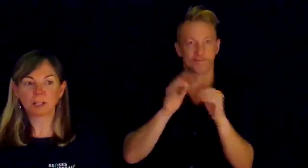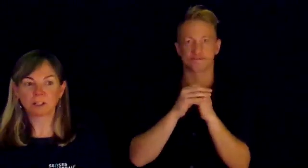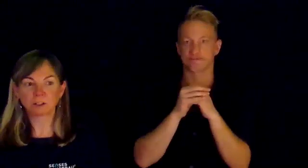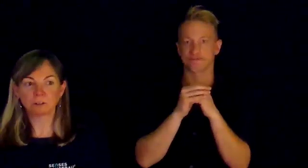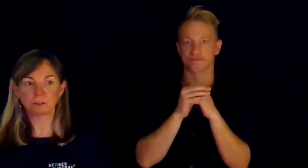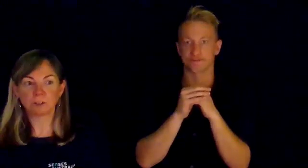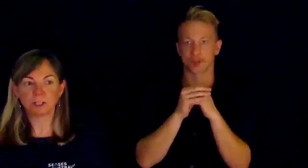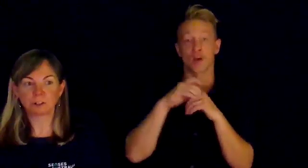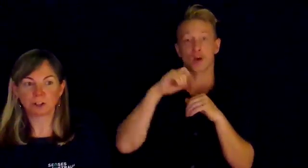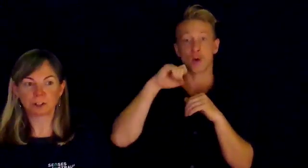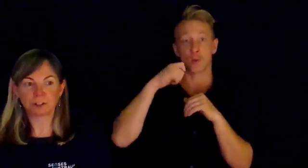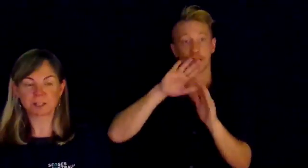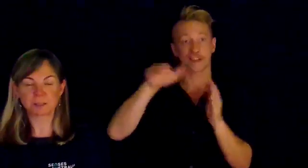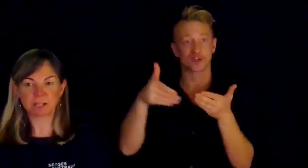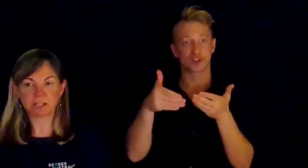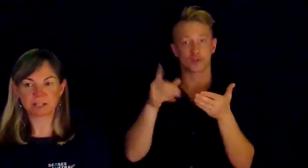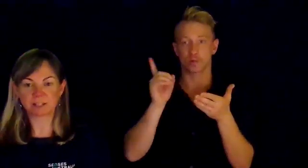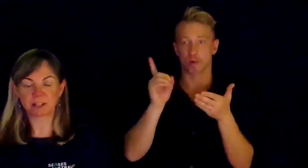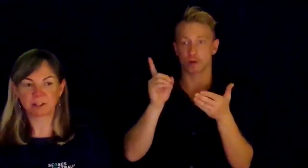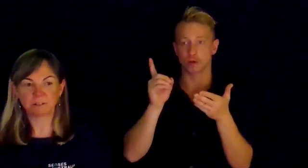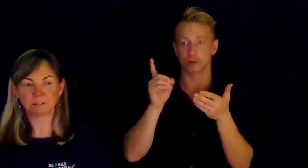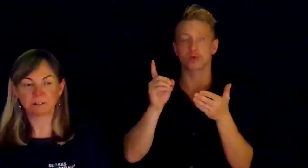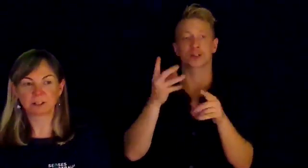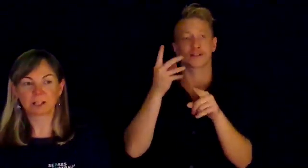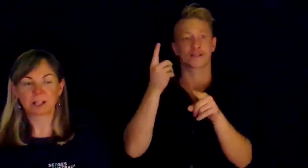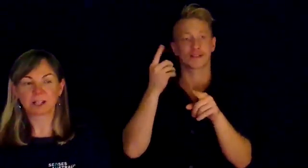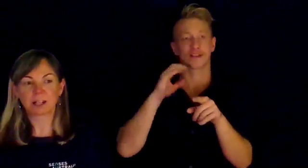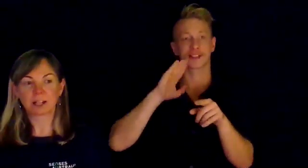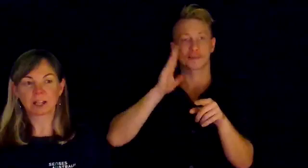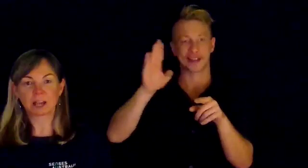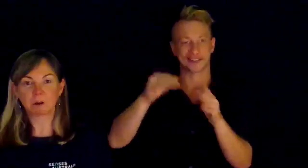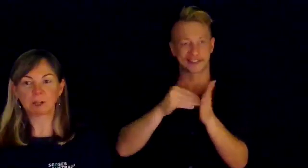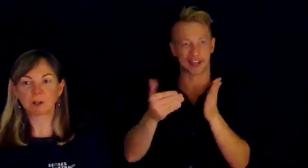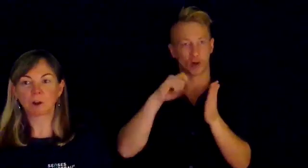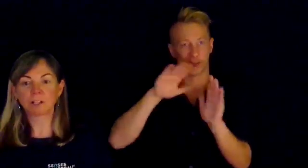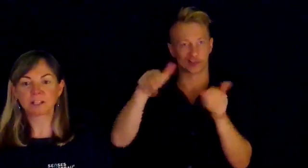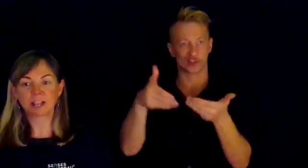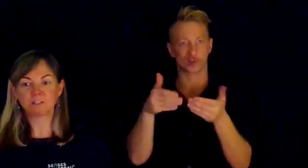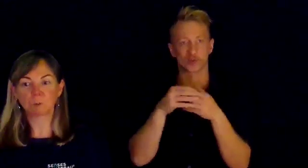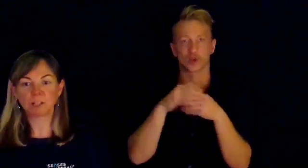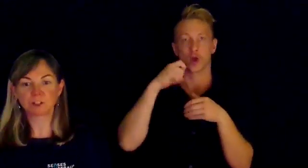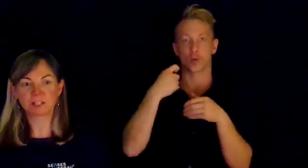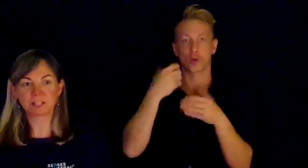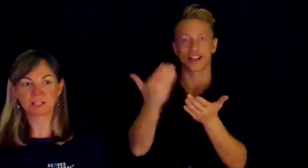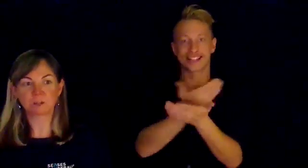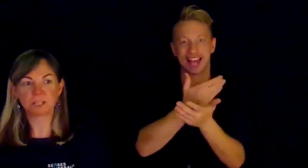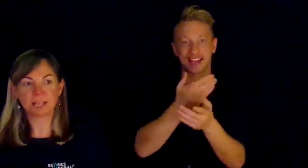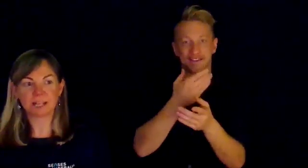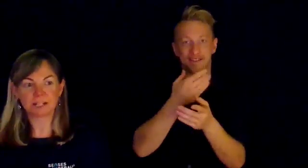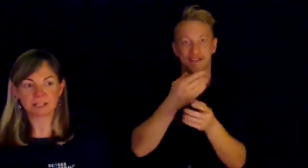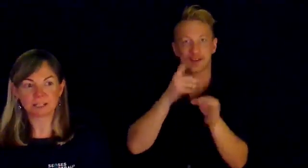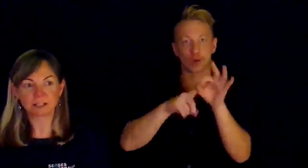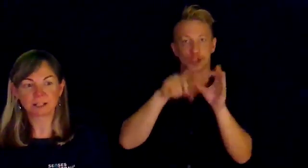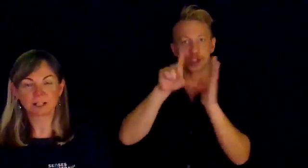I'm going to introduce the speakers now. We are going to save questions until